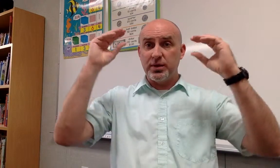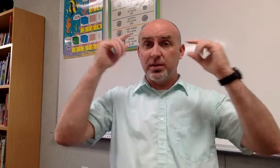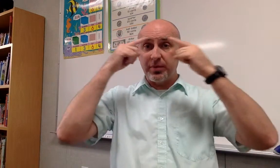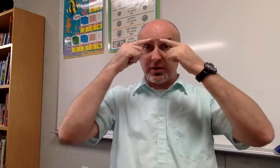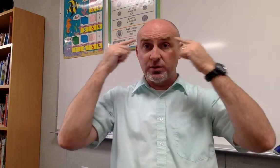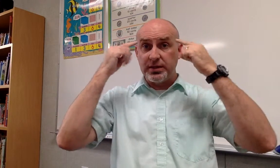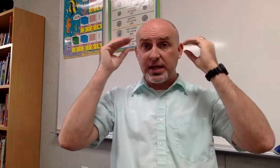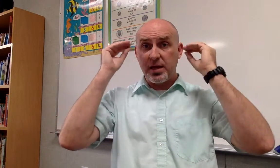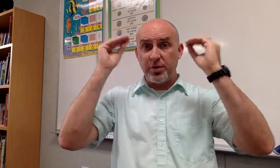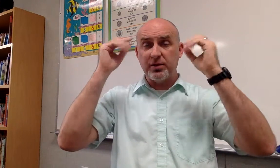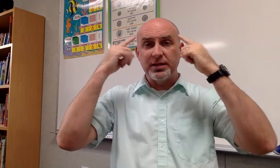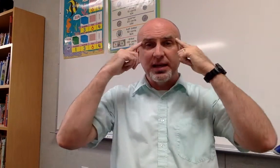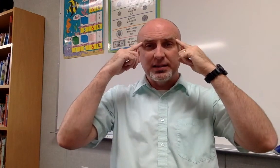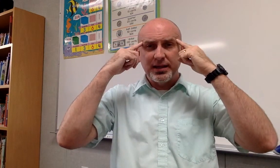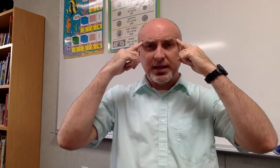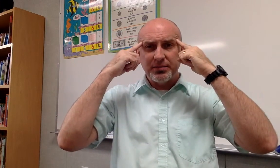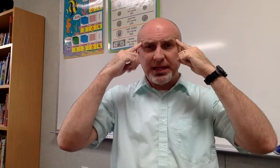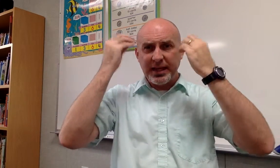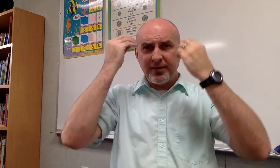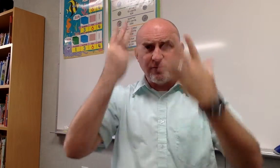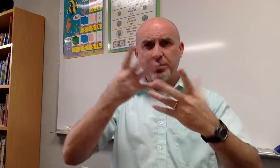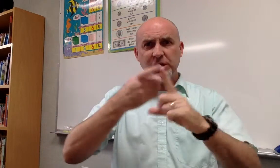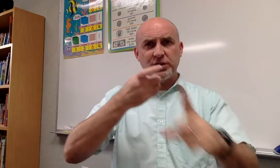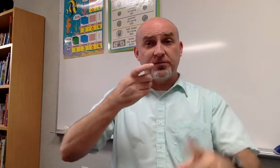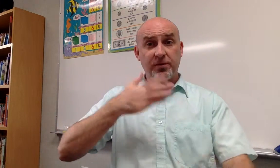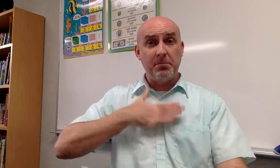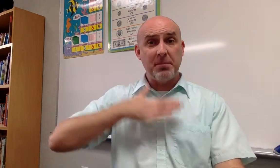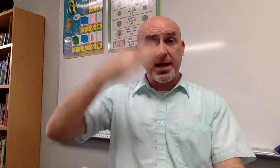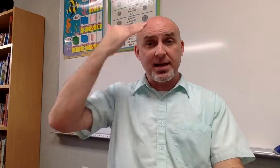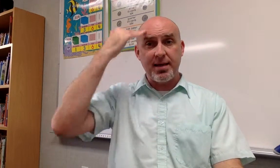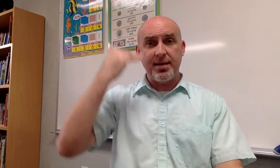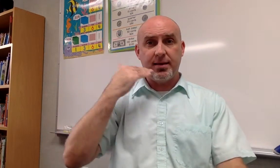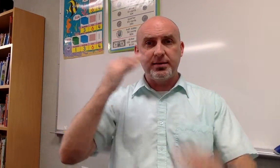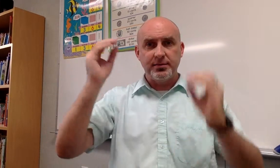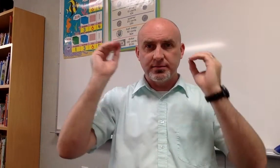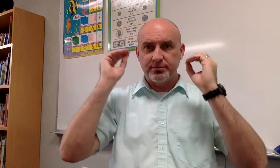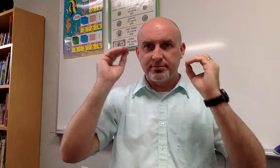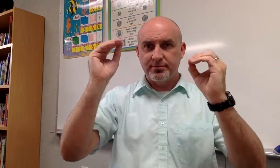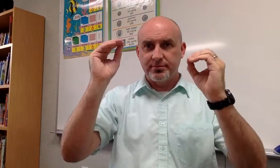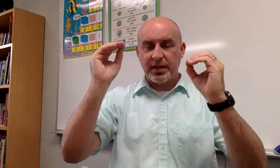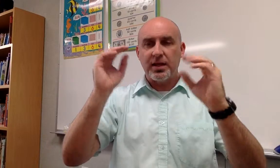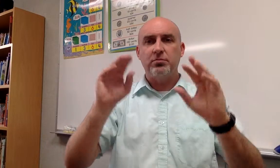up close to the eyebrows. It's like I'm taking information from my head and I'm